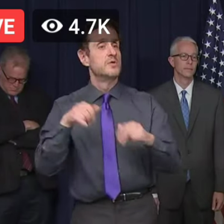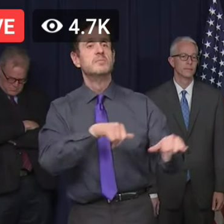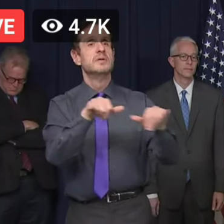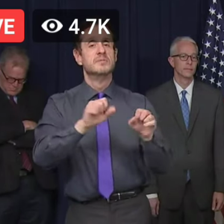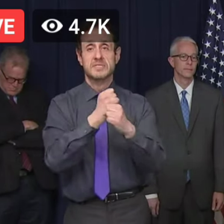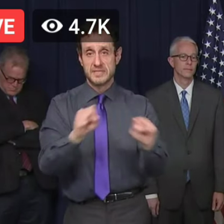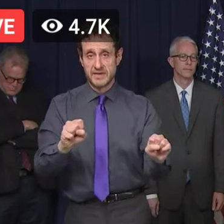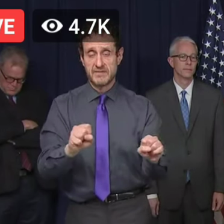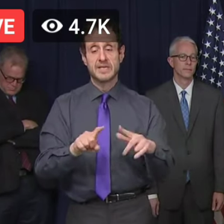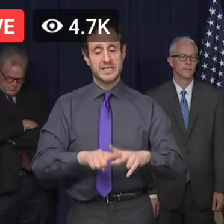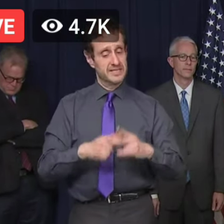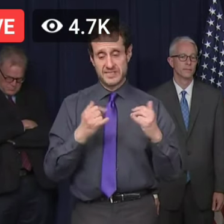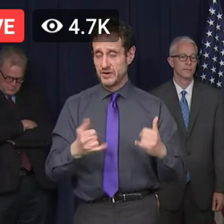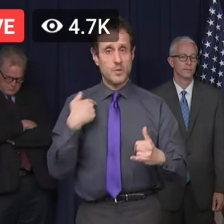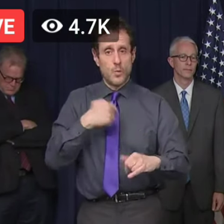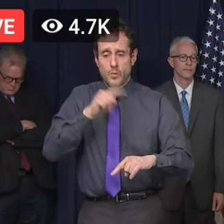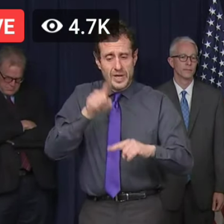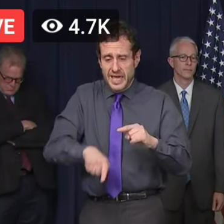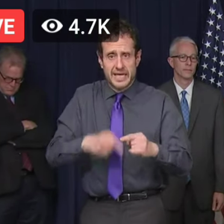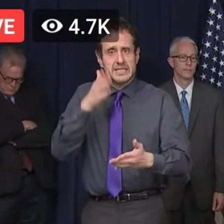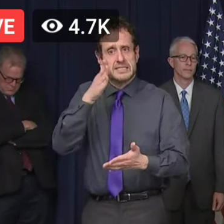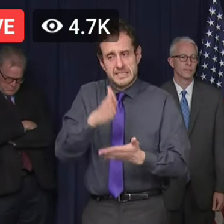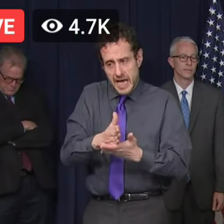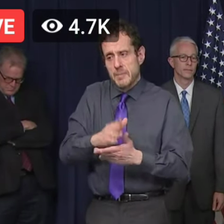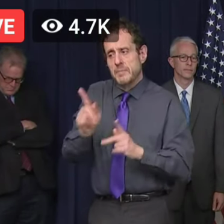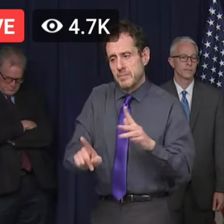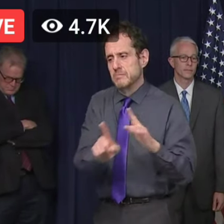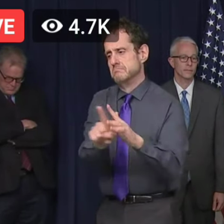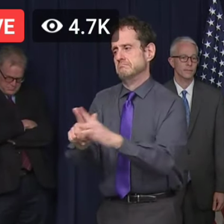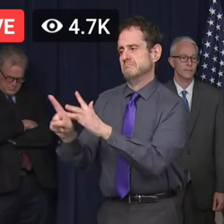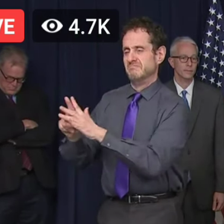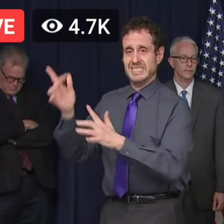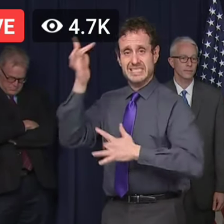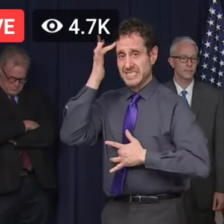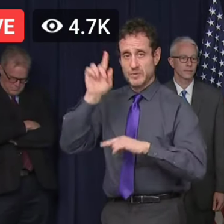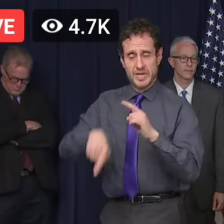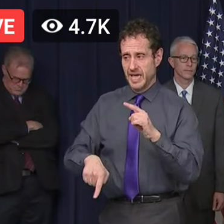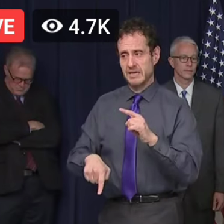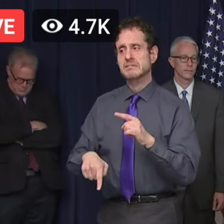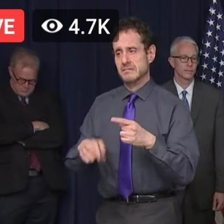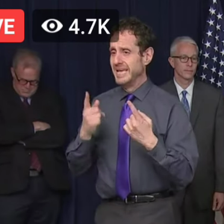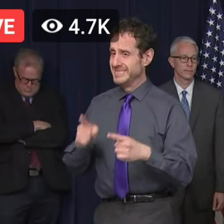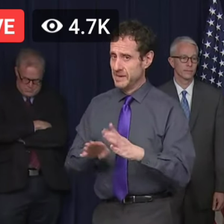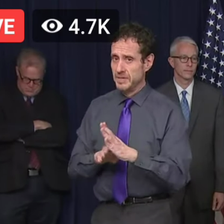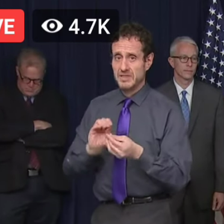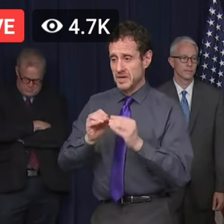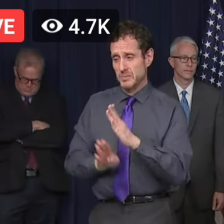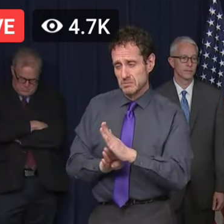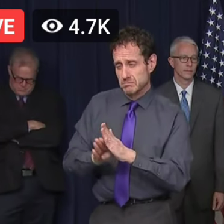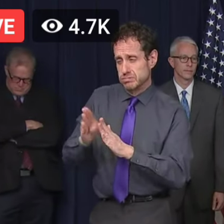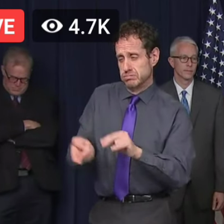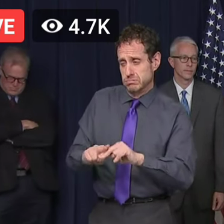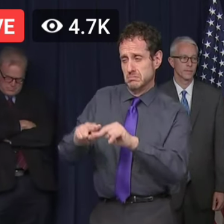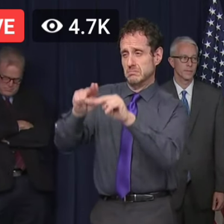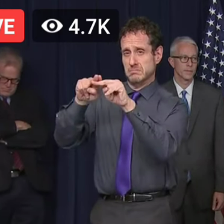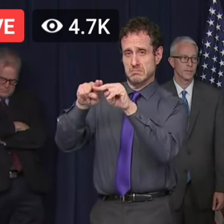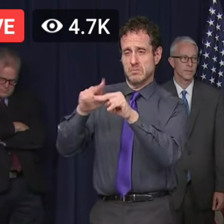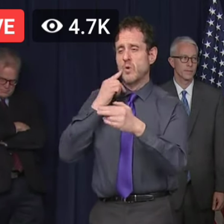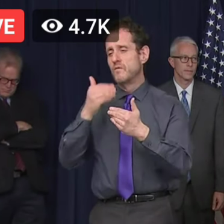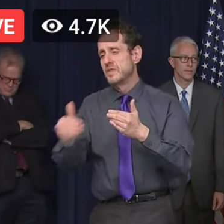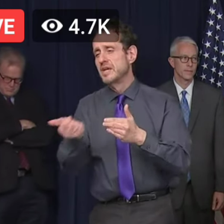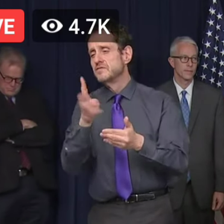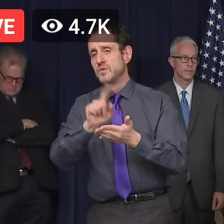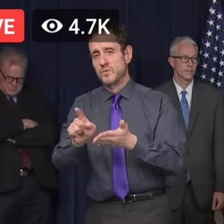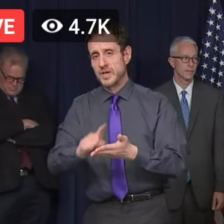Yeah. Even starting now, we can't stop the cases from coming. Mr. Gray was at least there for the next couple of weeks and in the short term. But with a